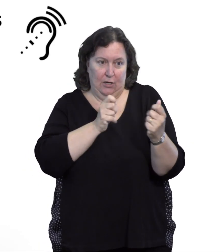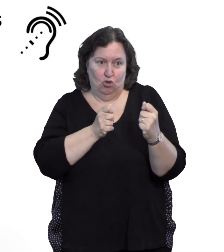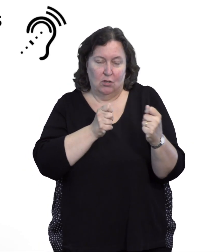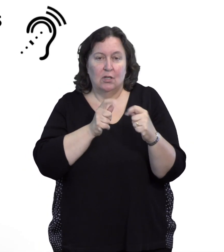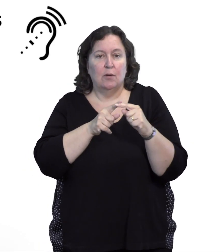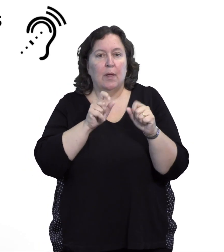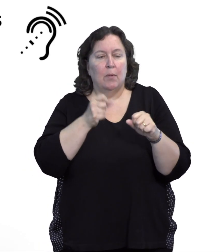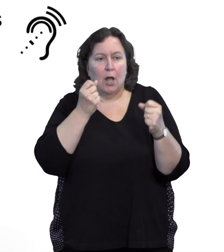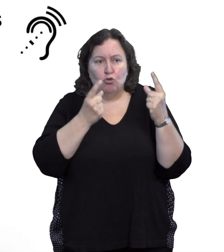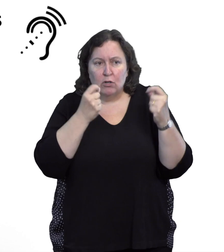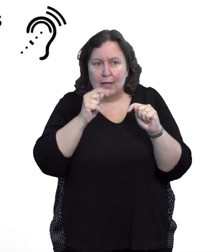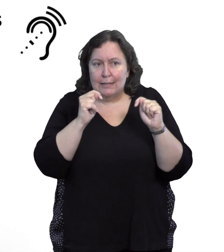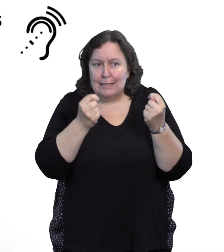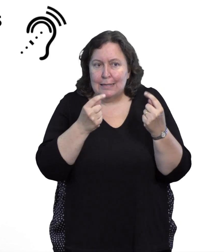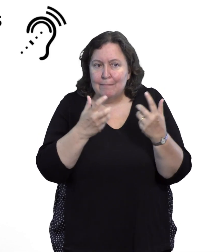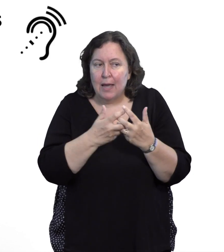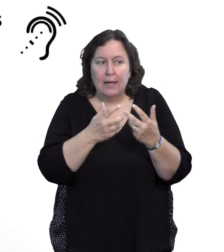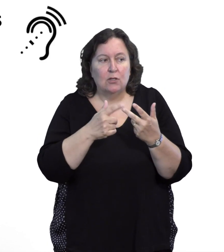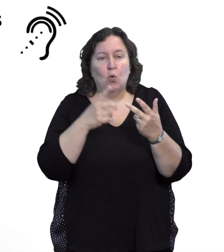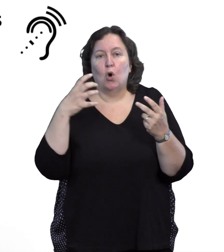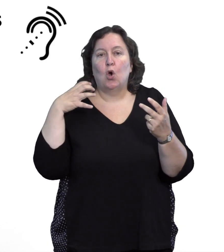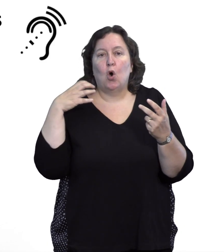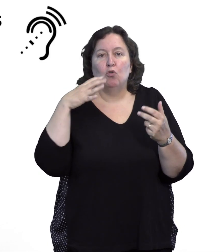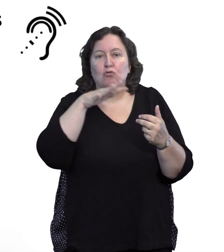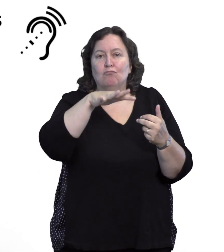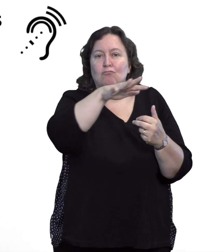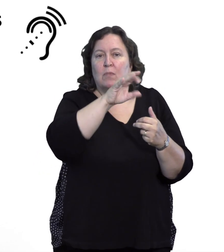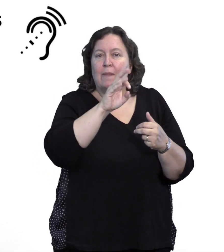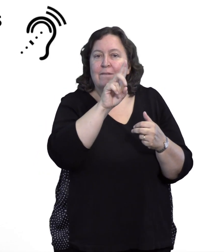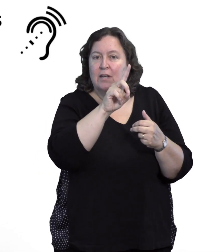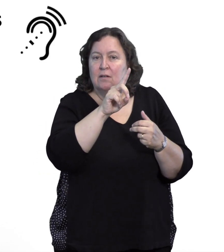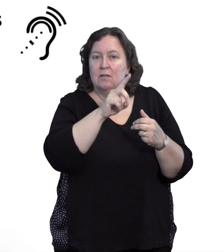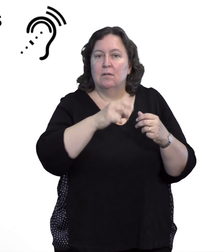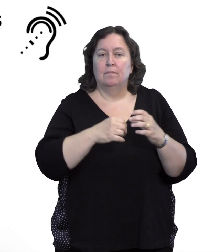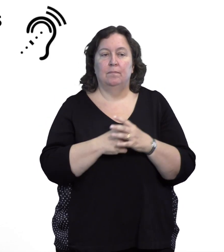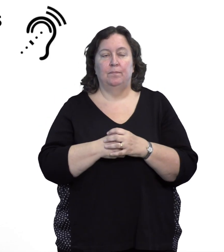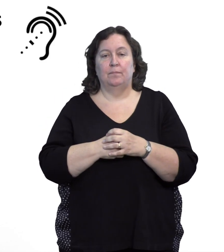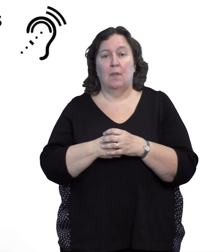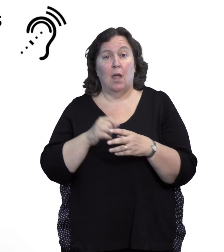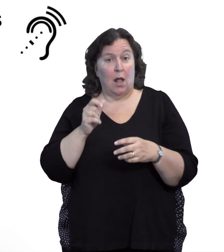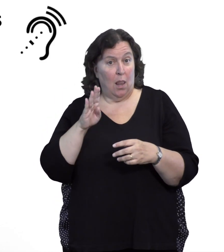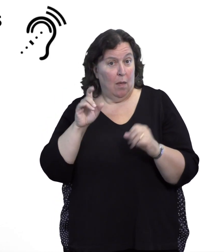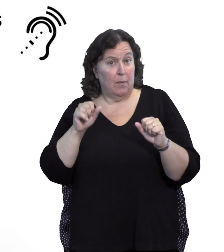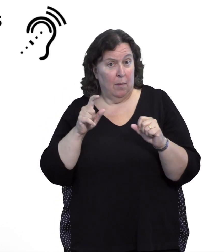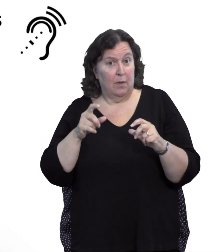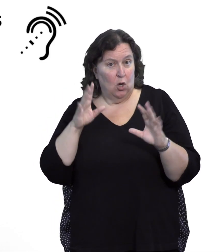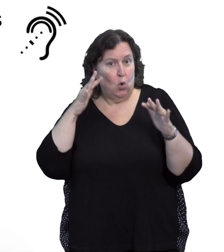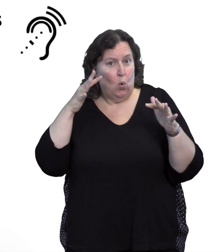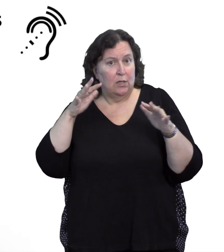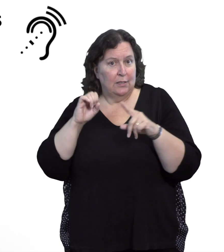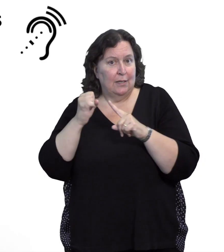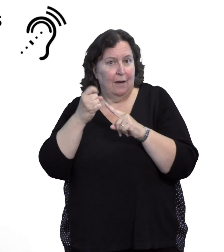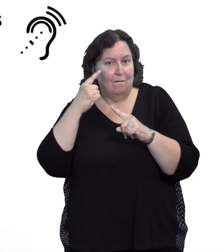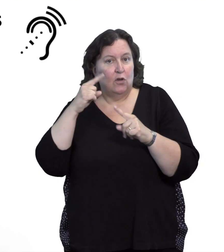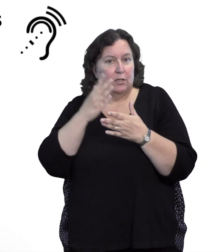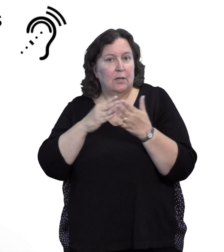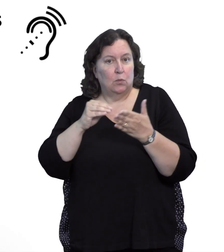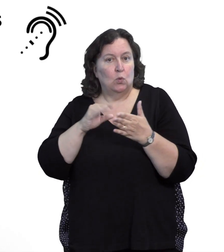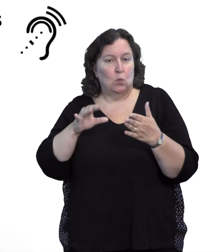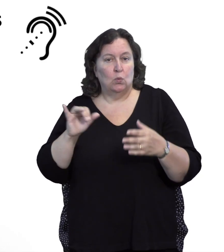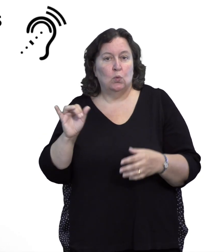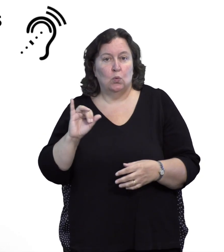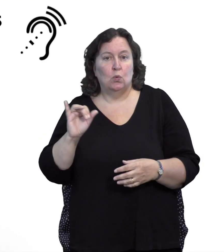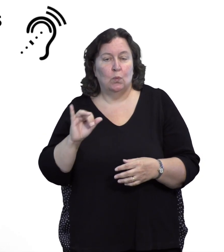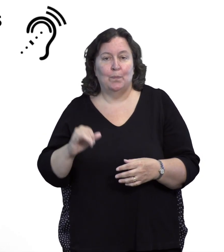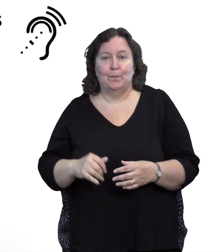more adaptations in order to be able to understand teammates, coaches on the field. Clubs also can be noisier settings for some